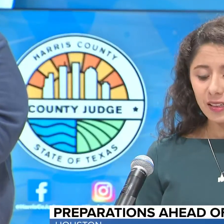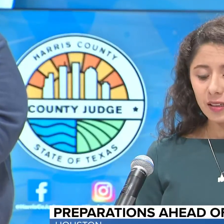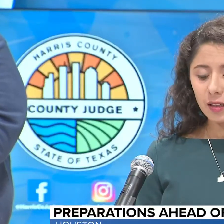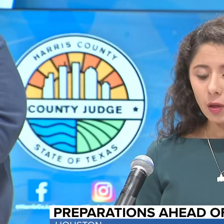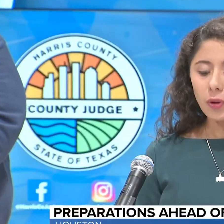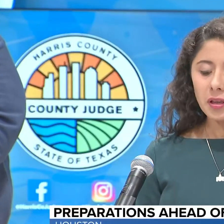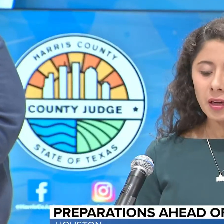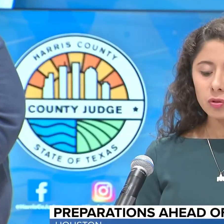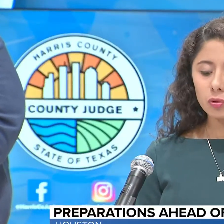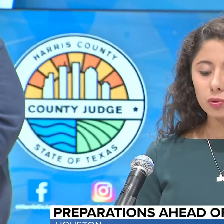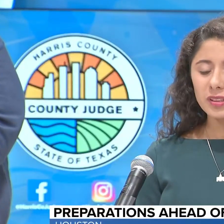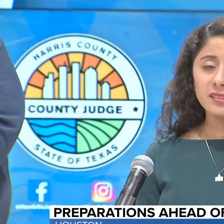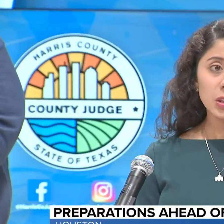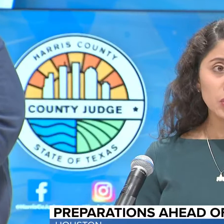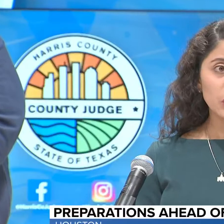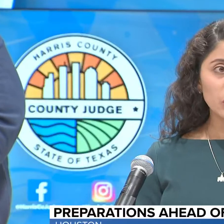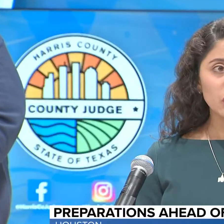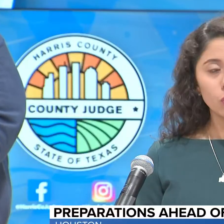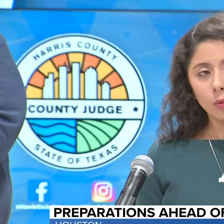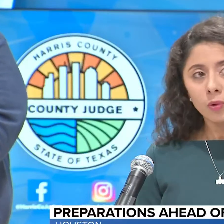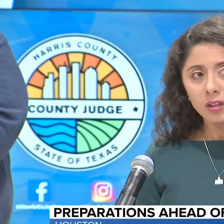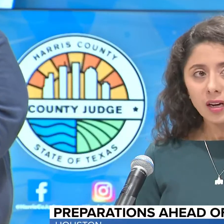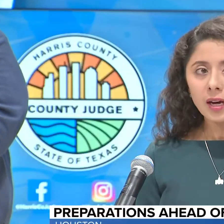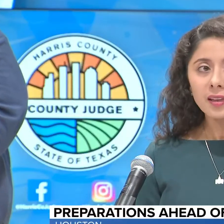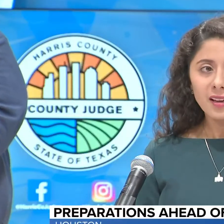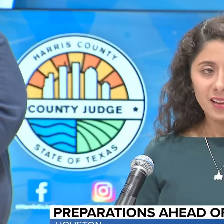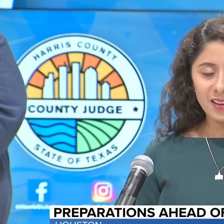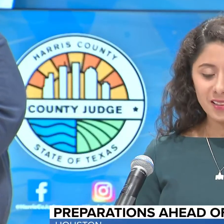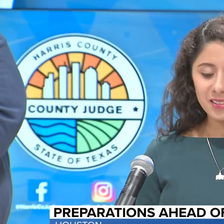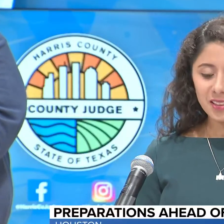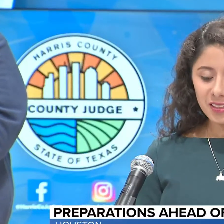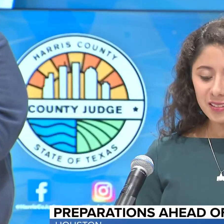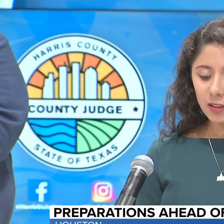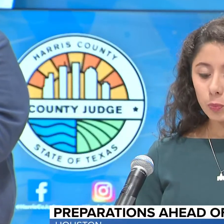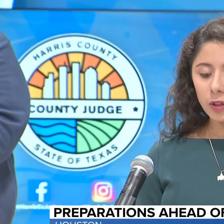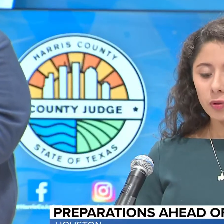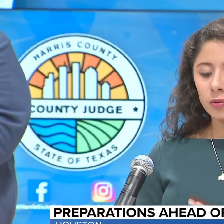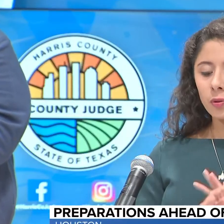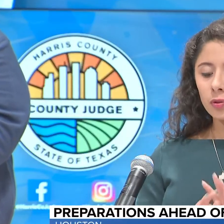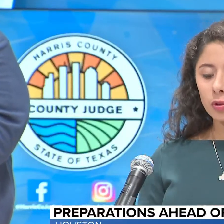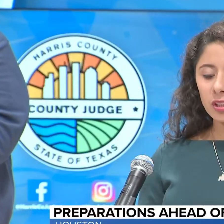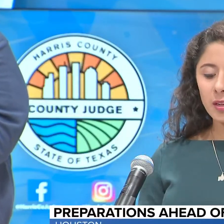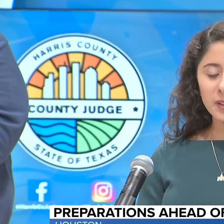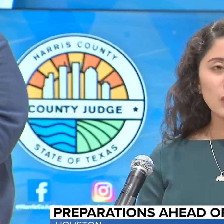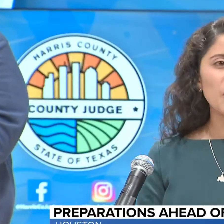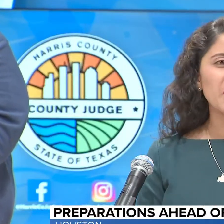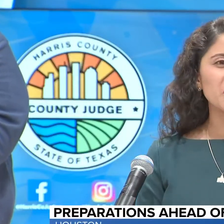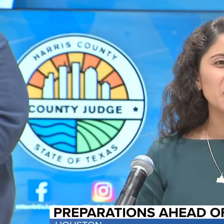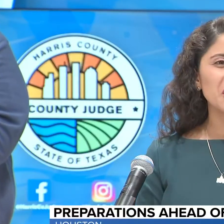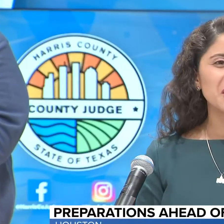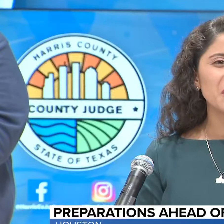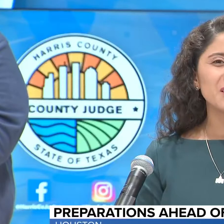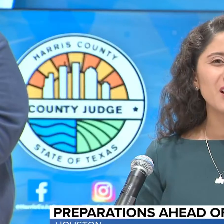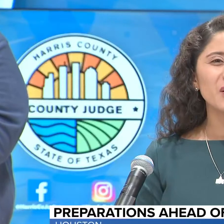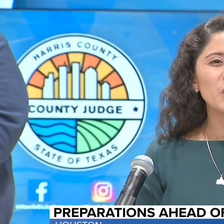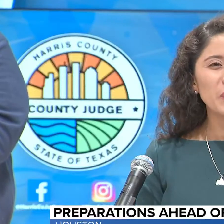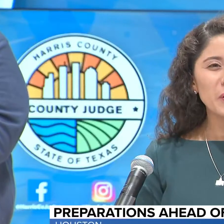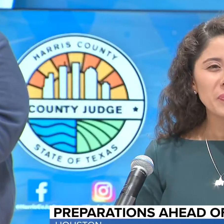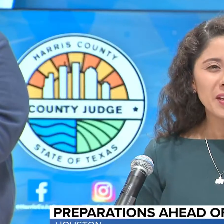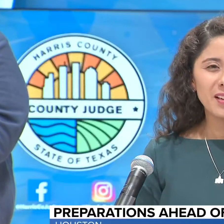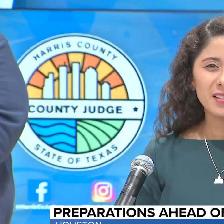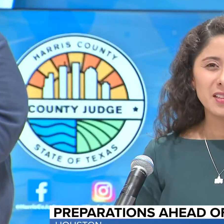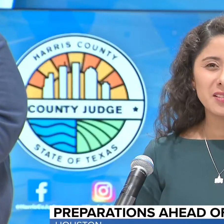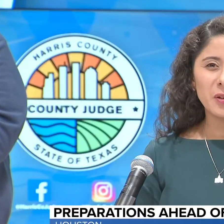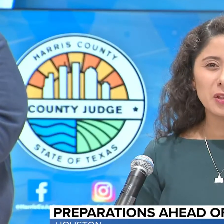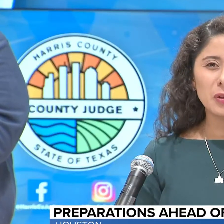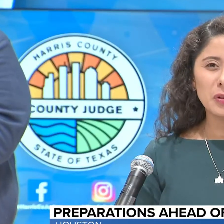casa. Y cuiden a sus vecinos, a su comunidad. Si es así, espero no tener más comunicaciones, sino hasta el año